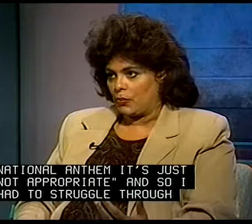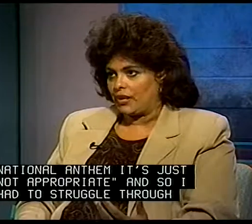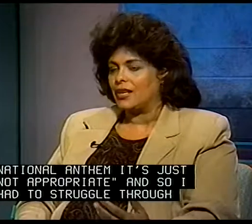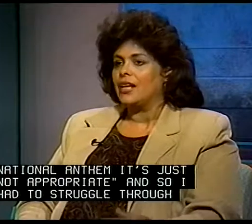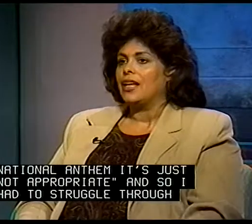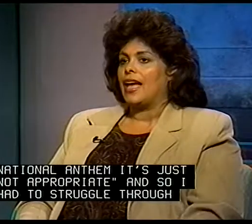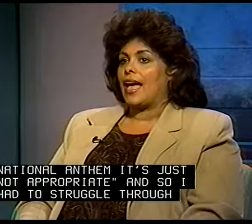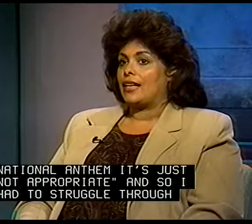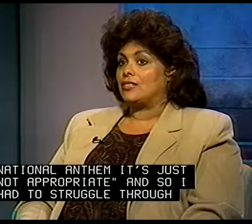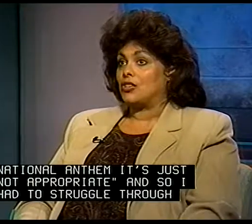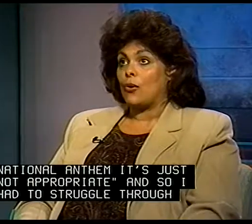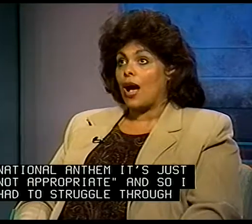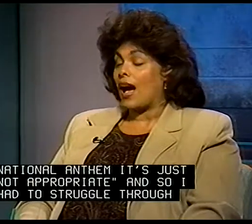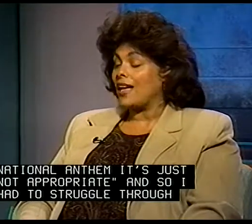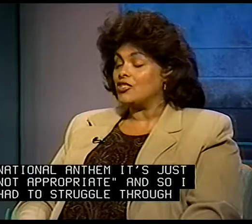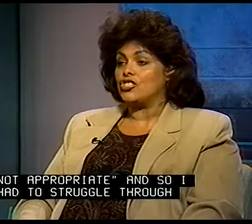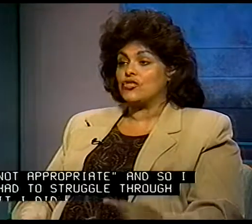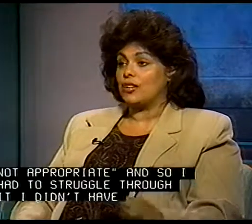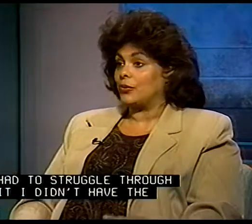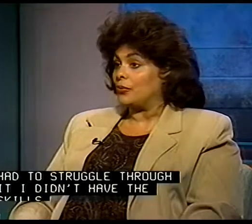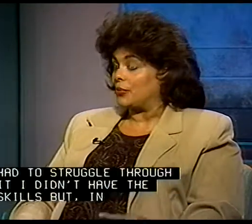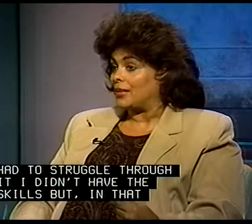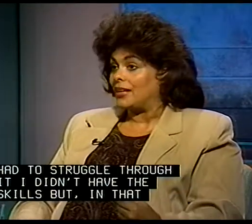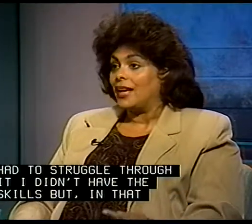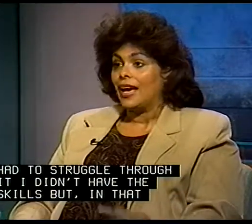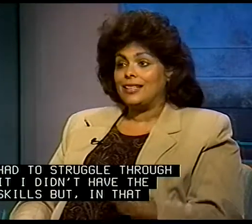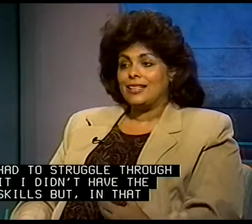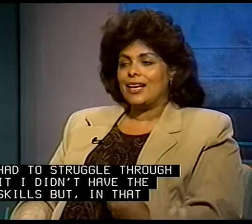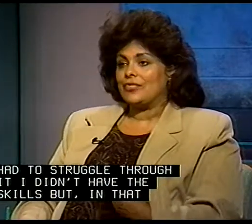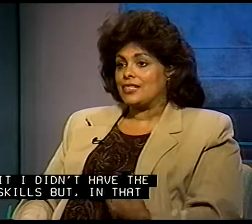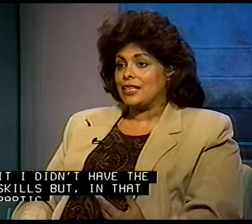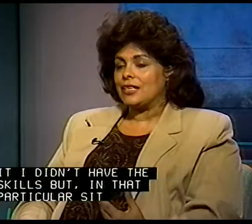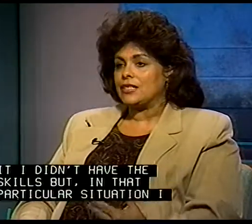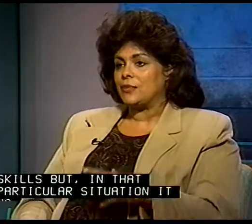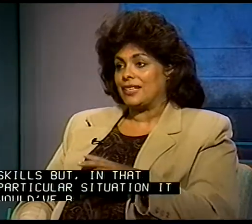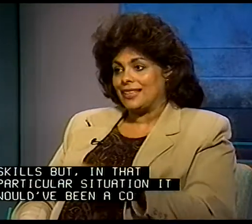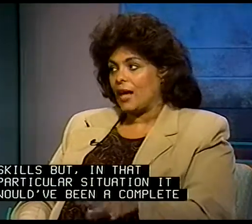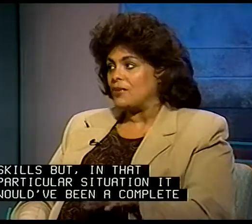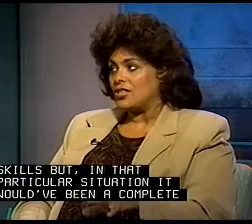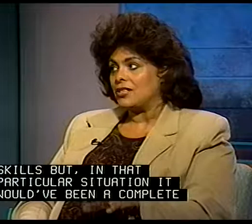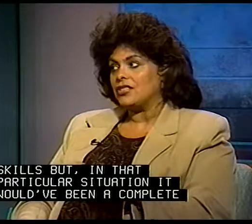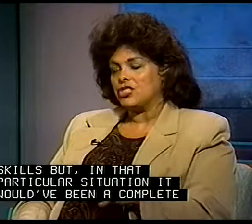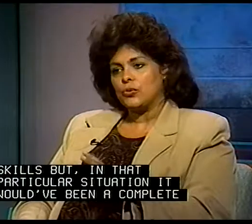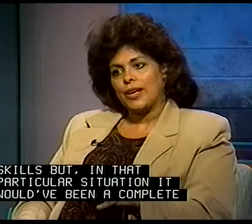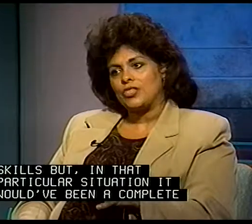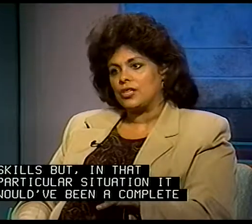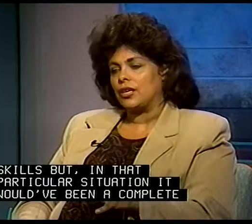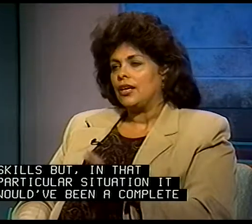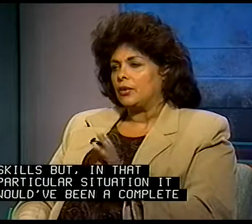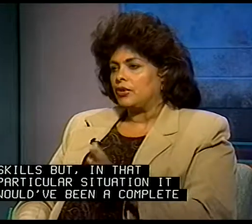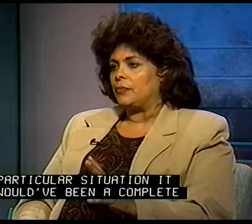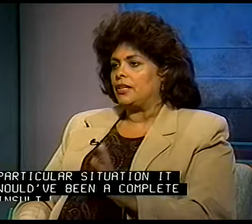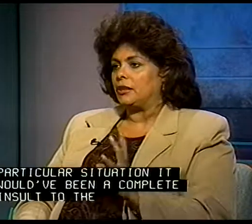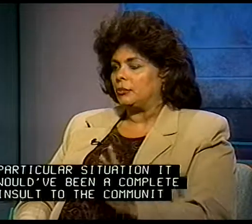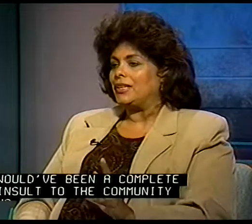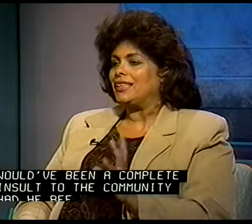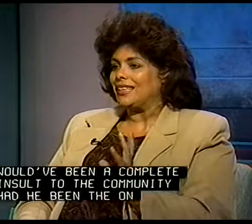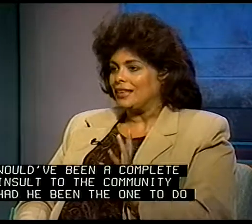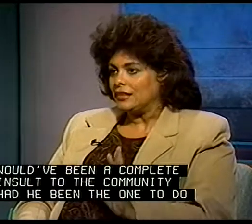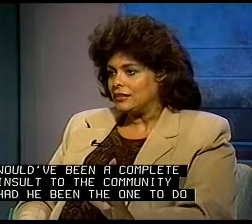appropriate. And so I had to struggle through it. I didn't have the skills, but in that particular situation, it would have been a complete